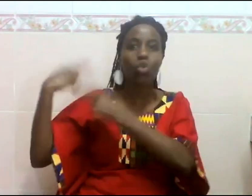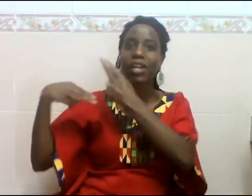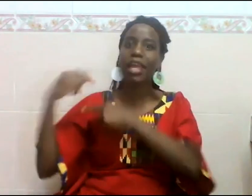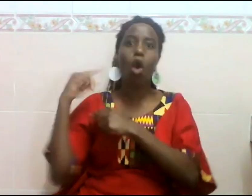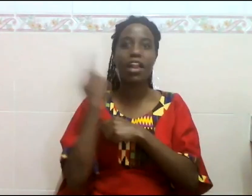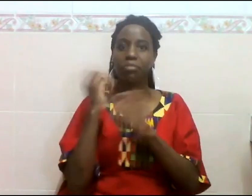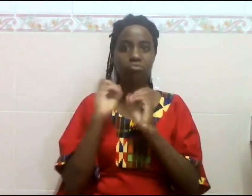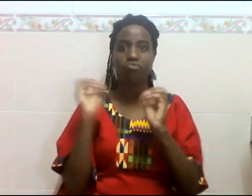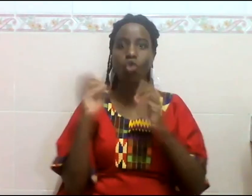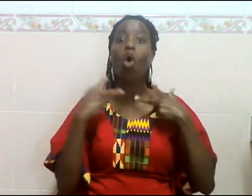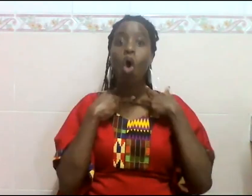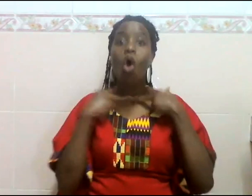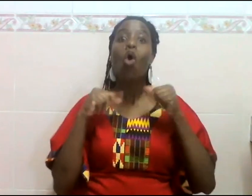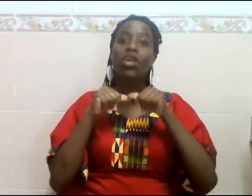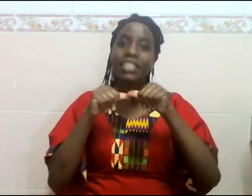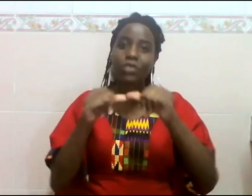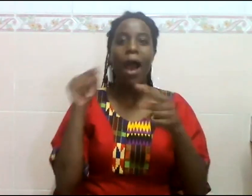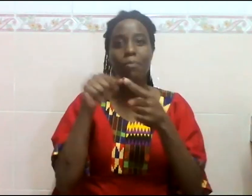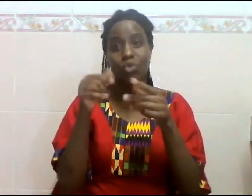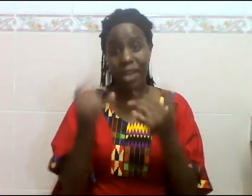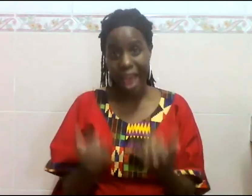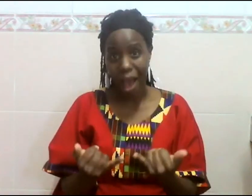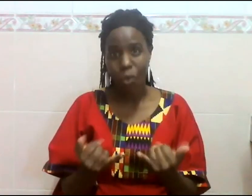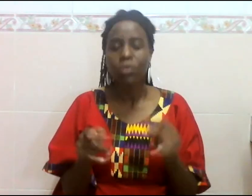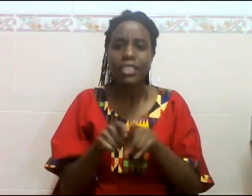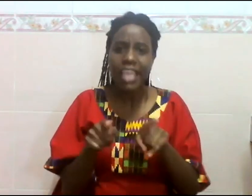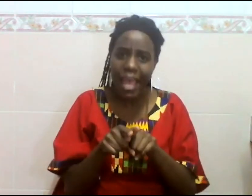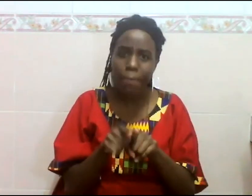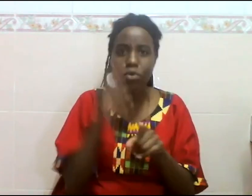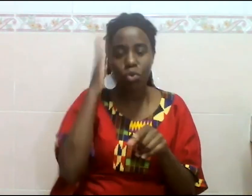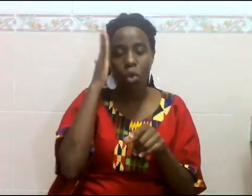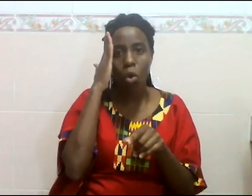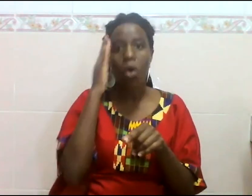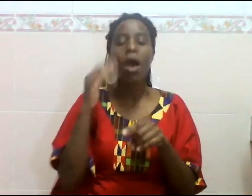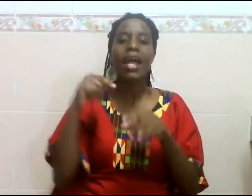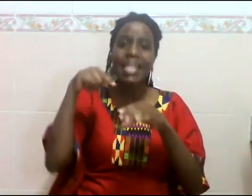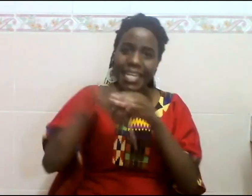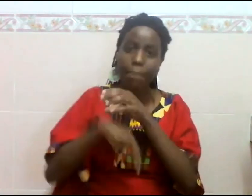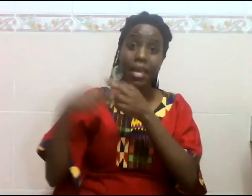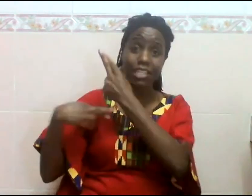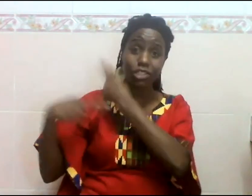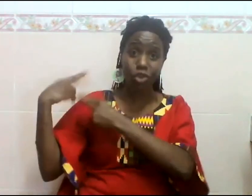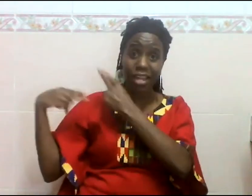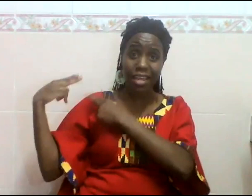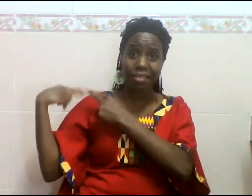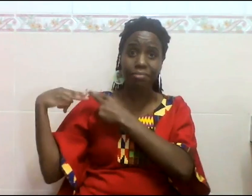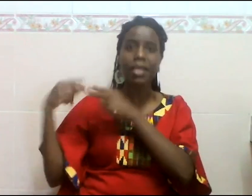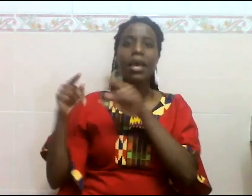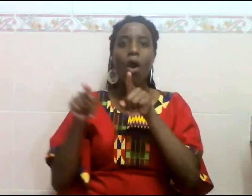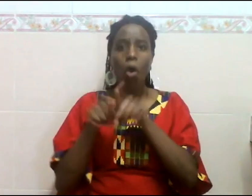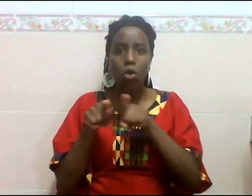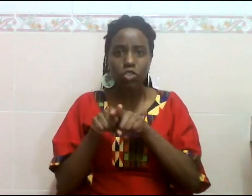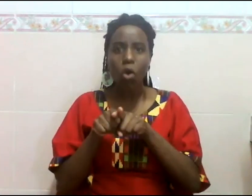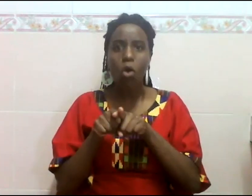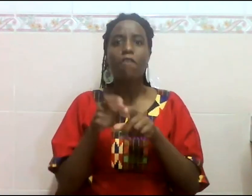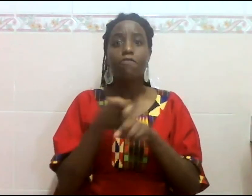we had a discipline, as we talk about a bit in the paper, that has a deep history of emerging through a very racialized